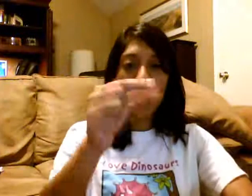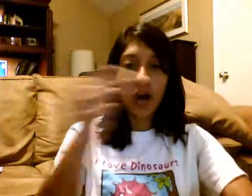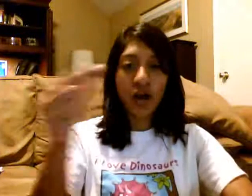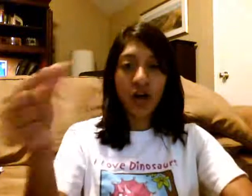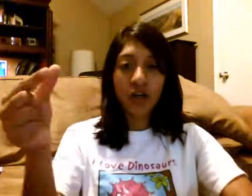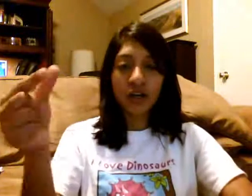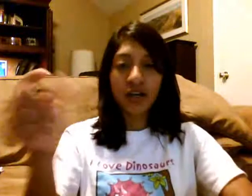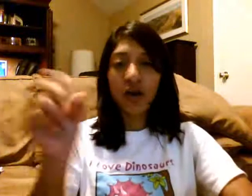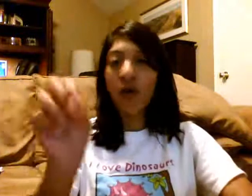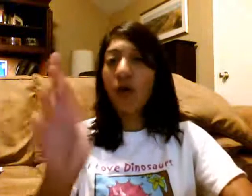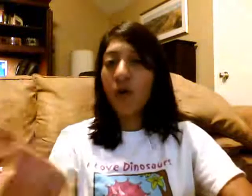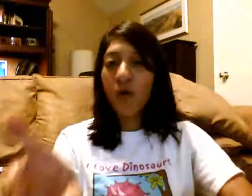or a garden hose.